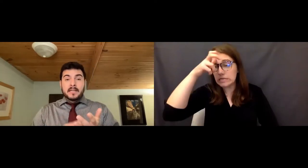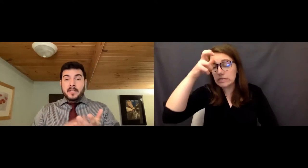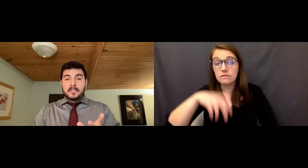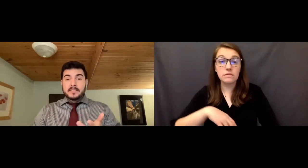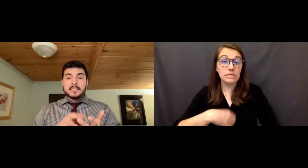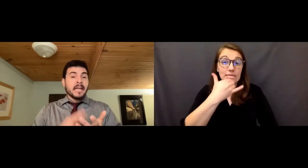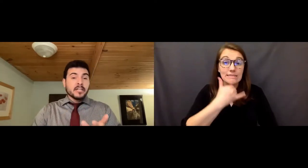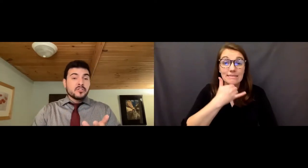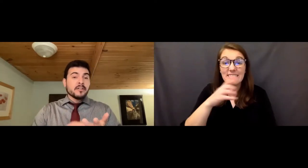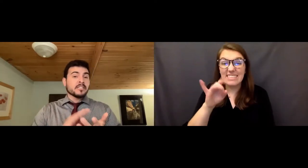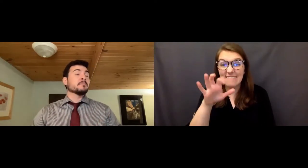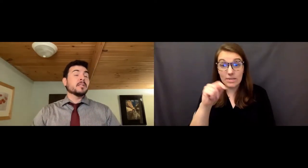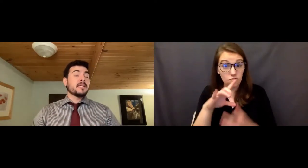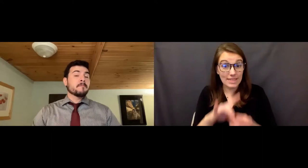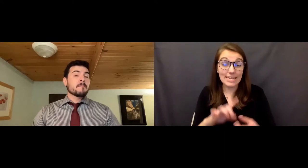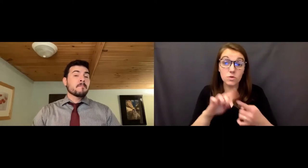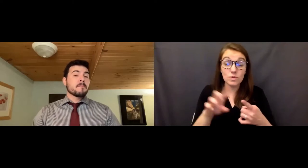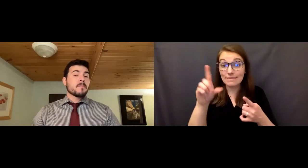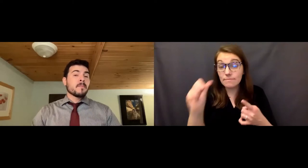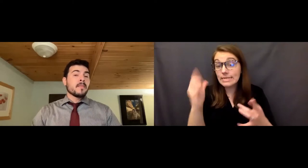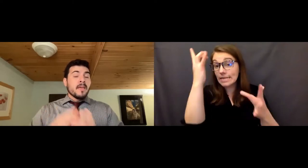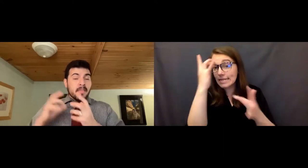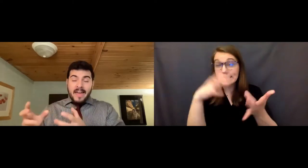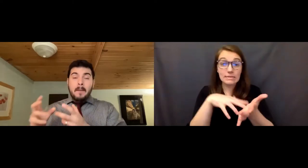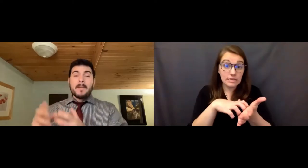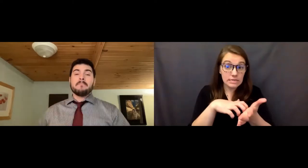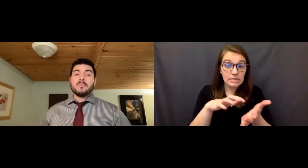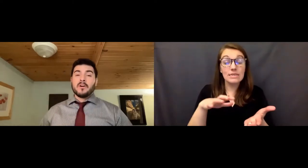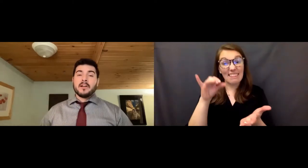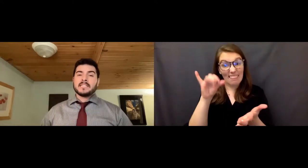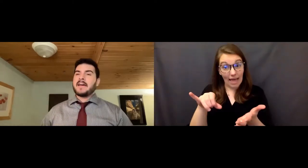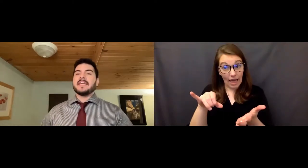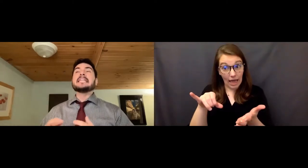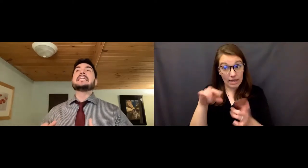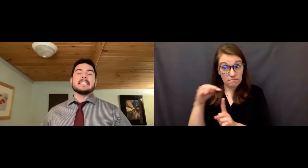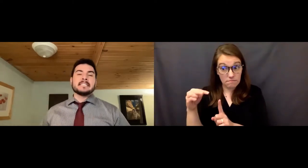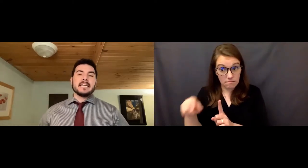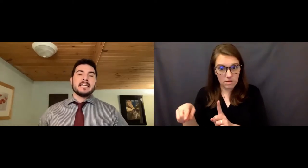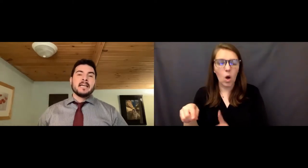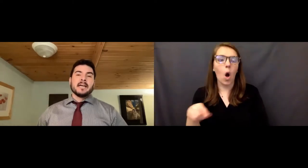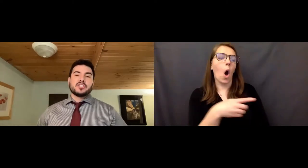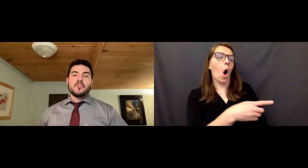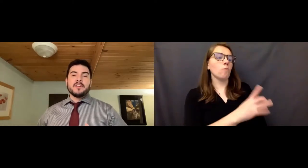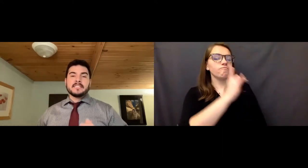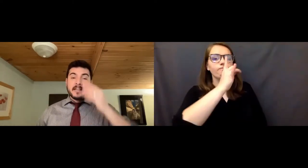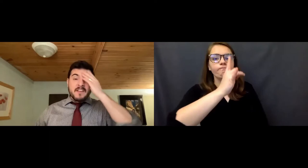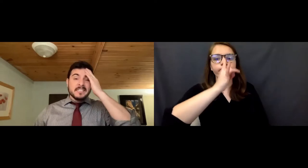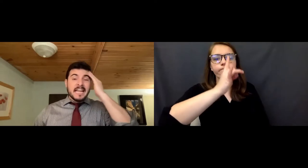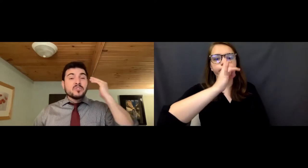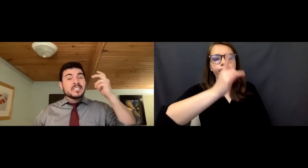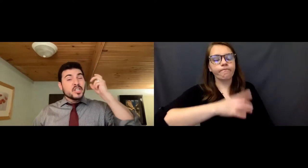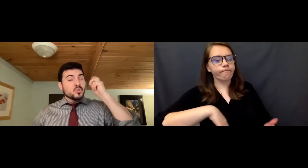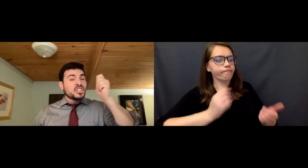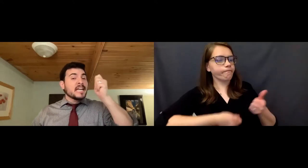impairment, illness, injury, or disability, that might be regarded as having elitist and chauvinistic, if